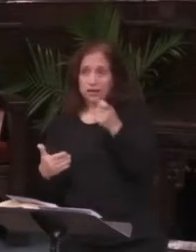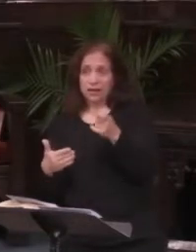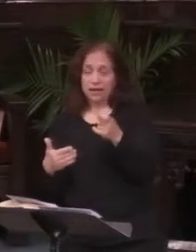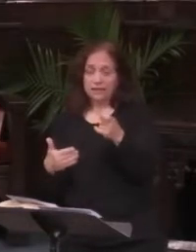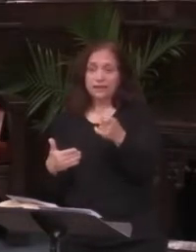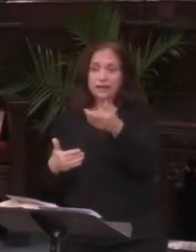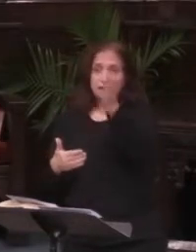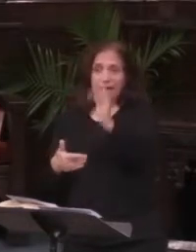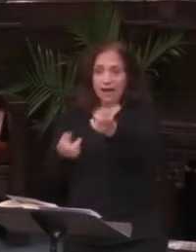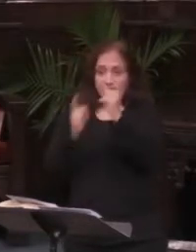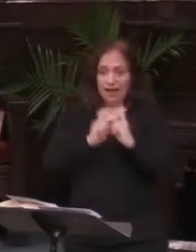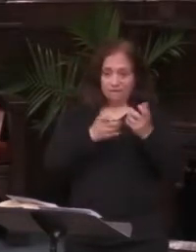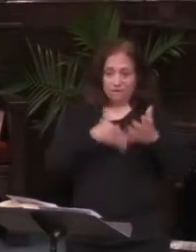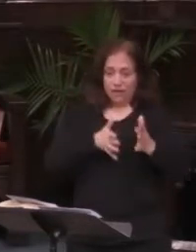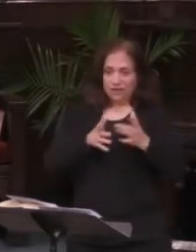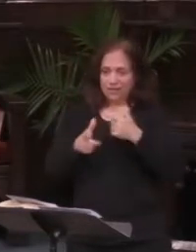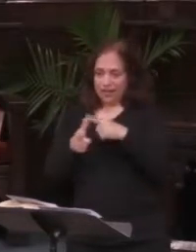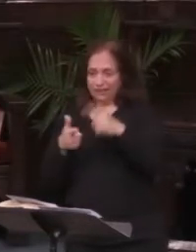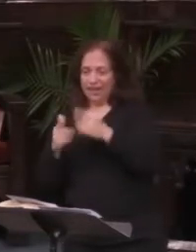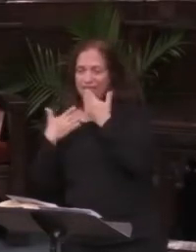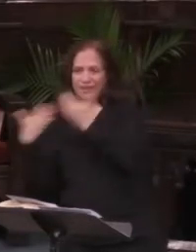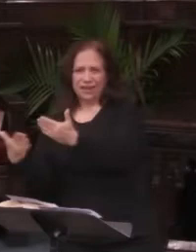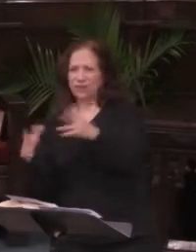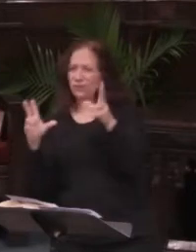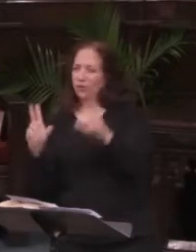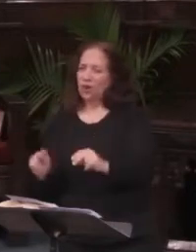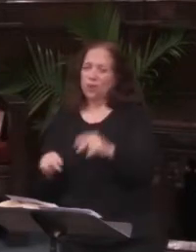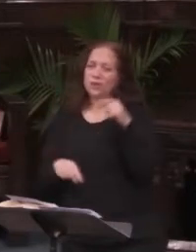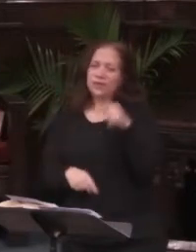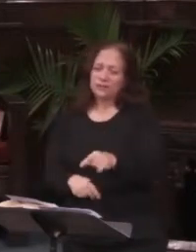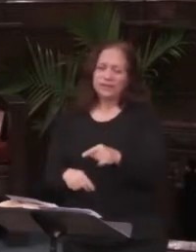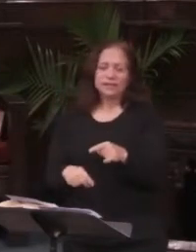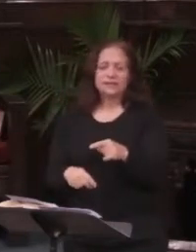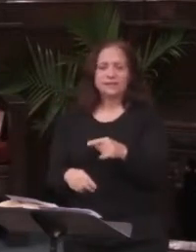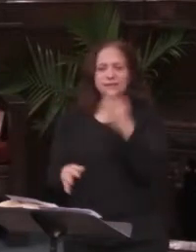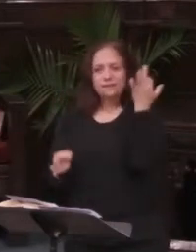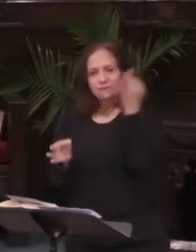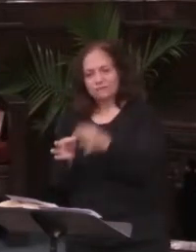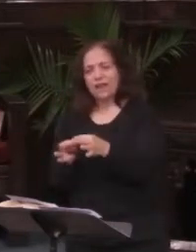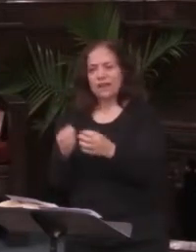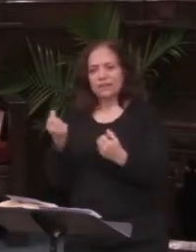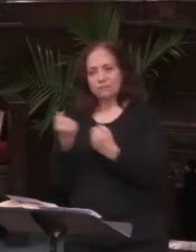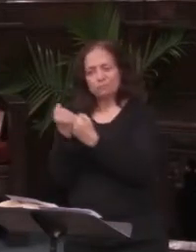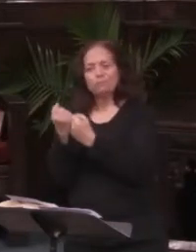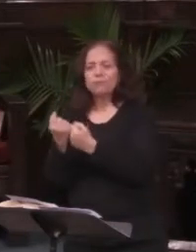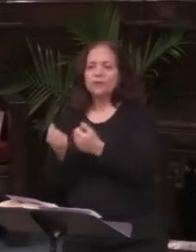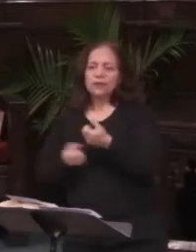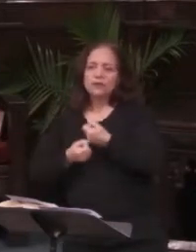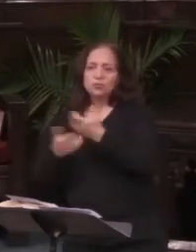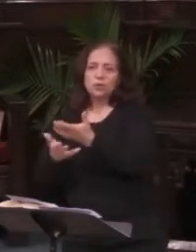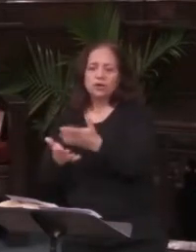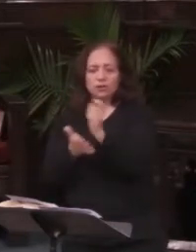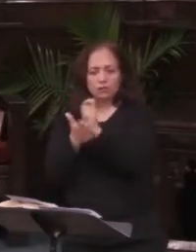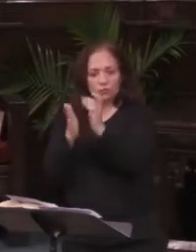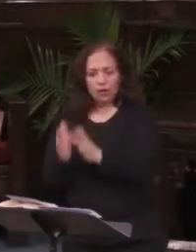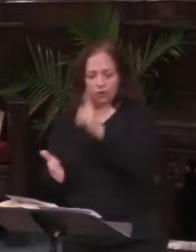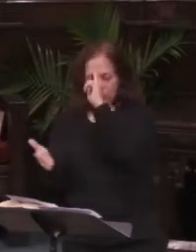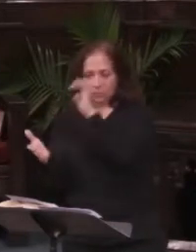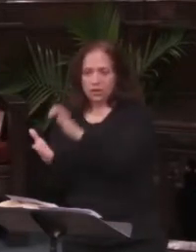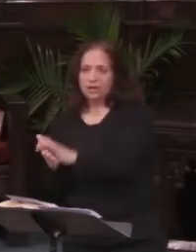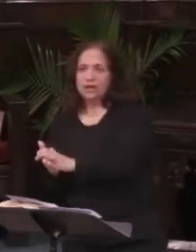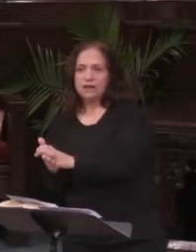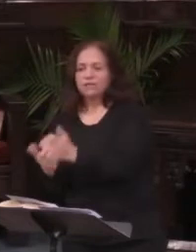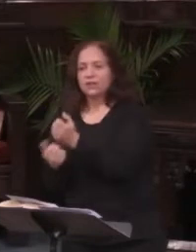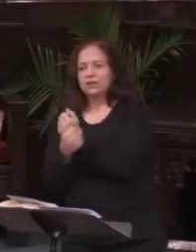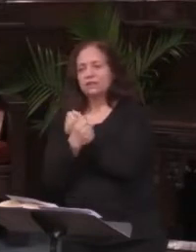did what had been asked. This is truly an affirmation of faith, an expression of the writer's belief in